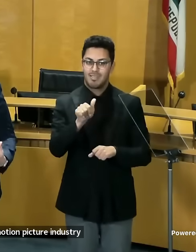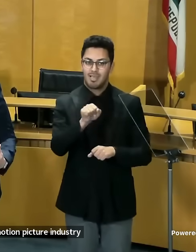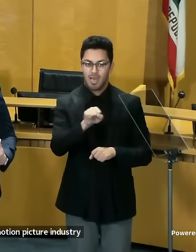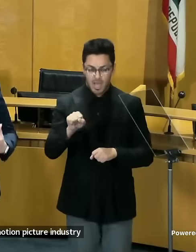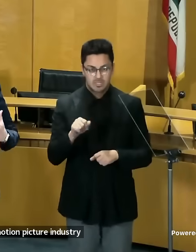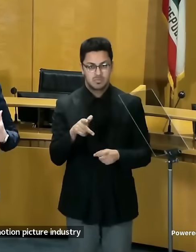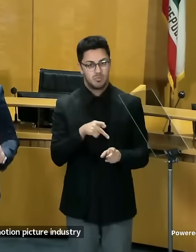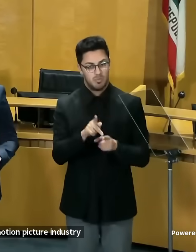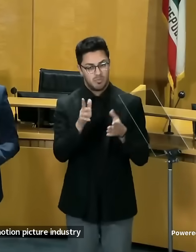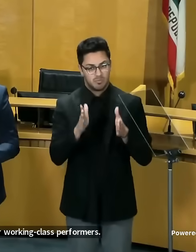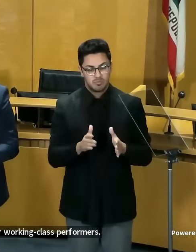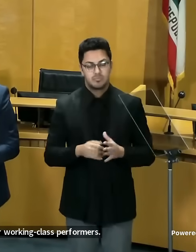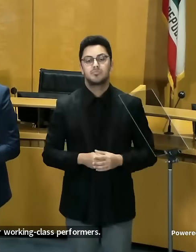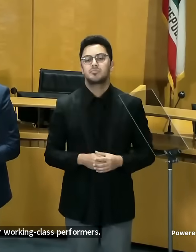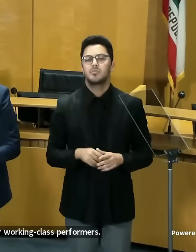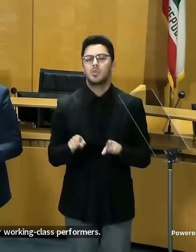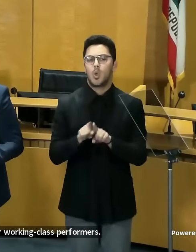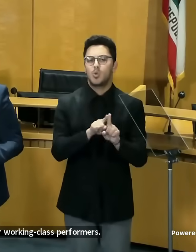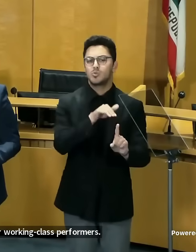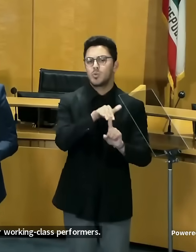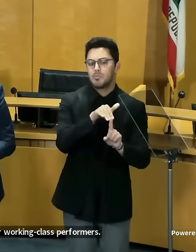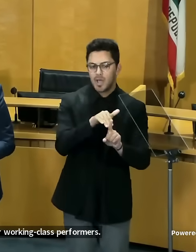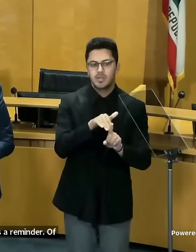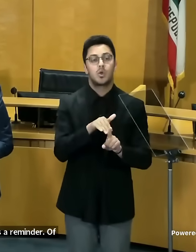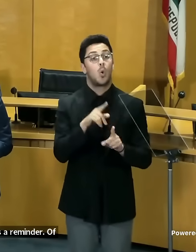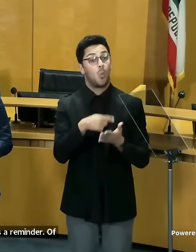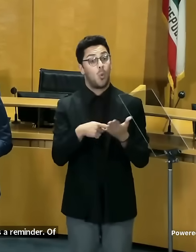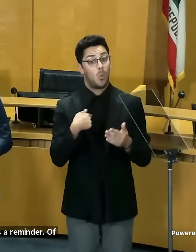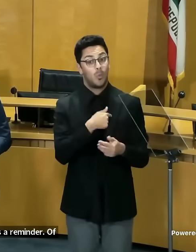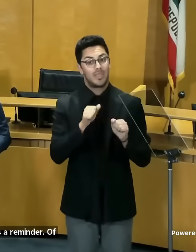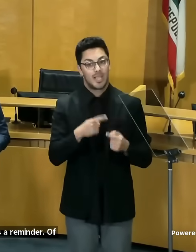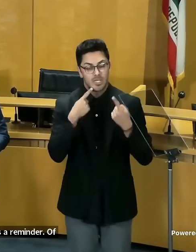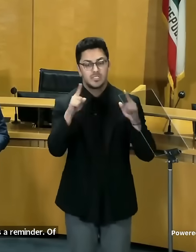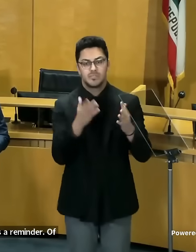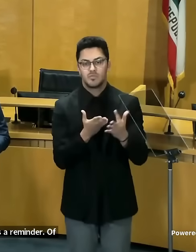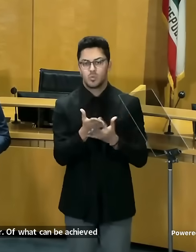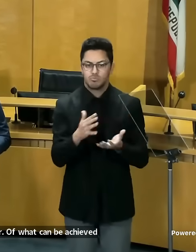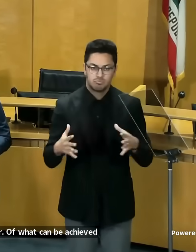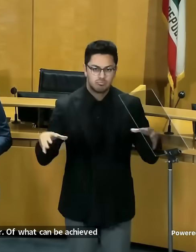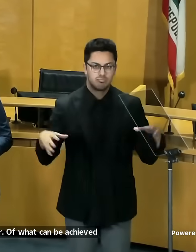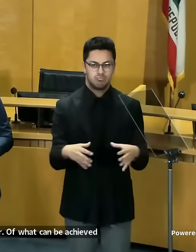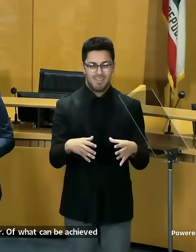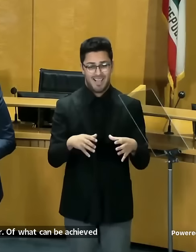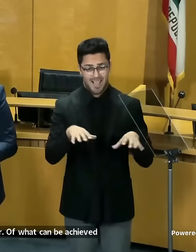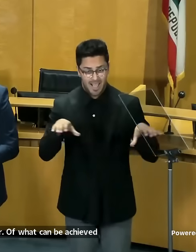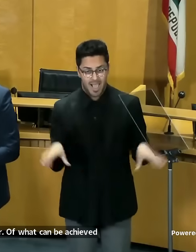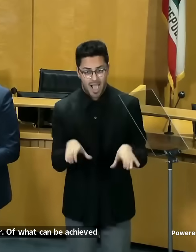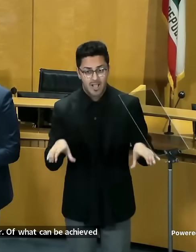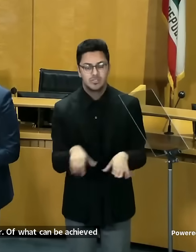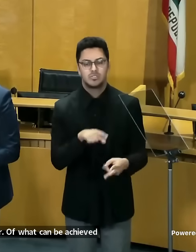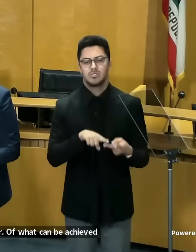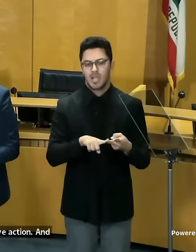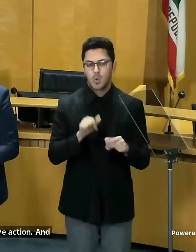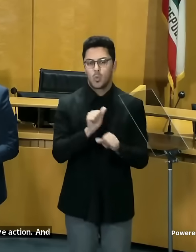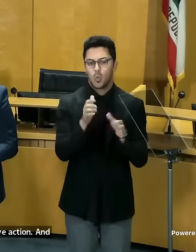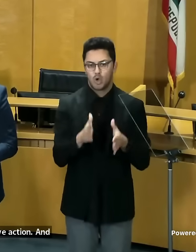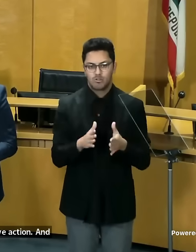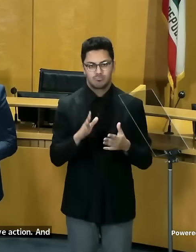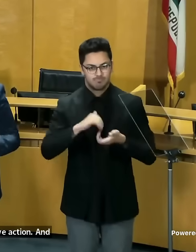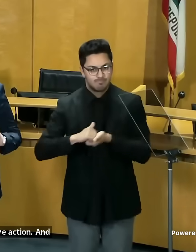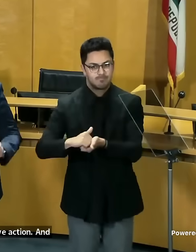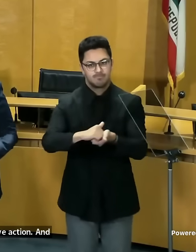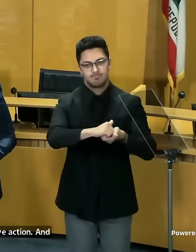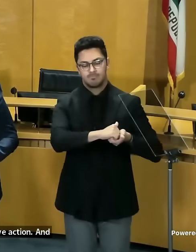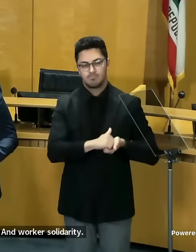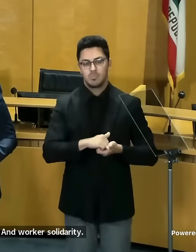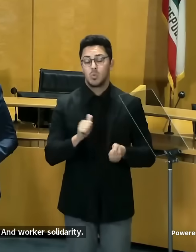also serve as a reminder of what can be achieved through collective action and worker solidarity.